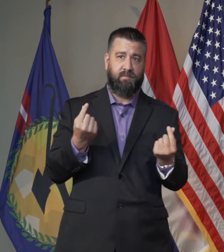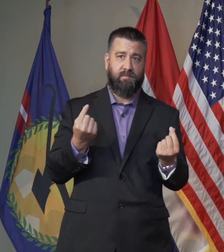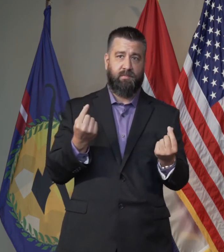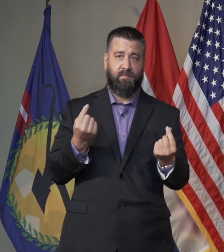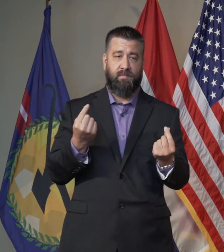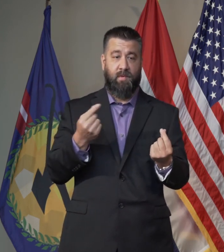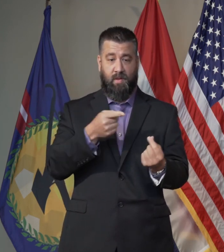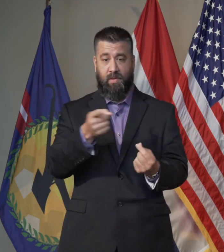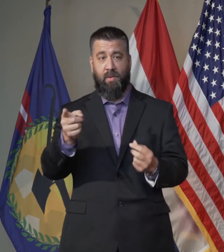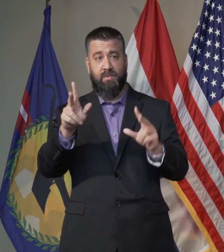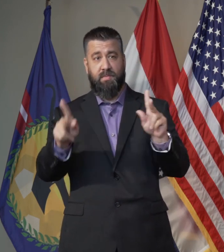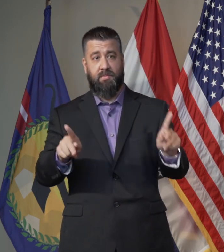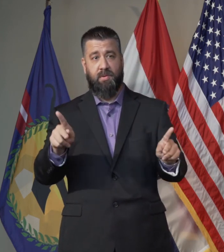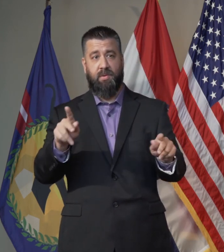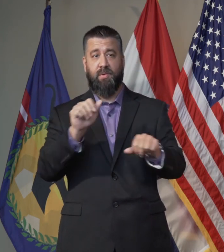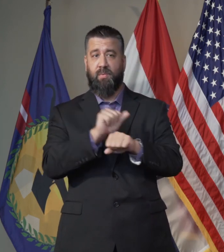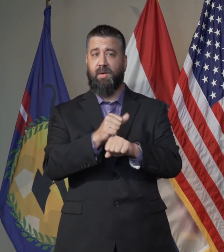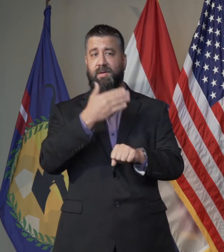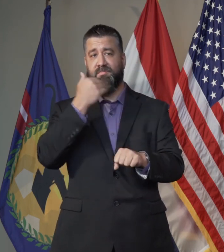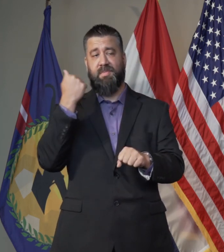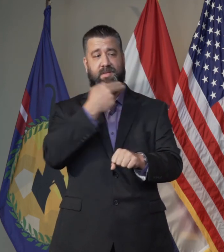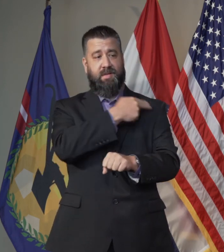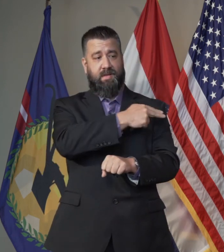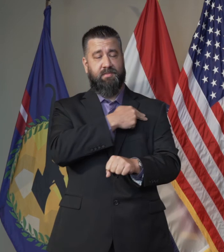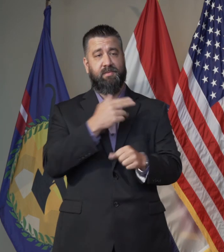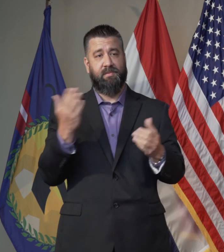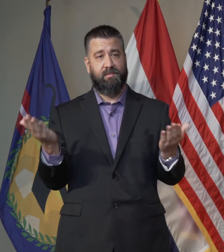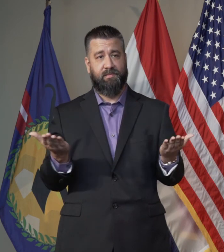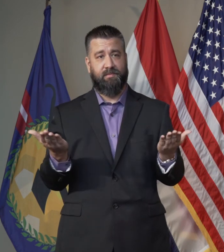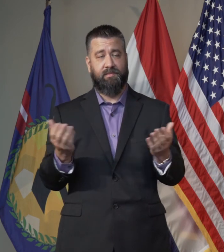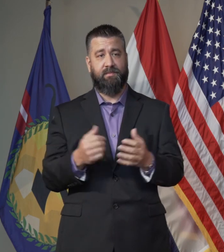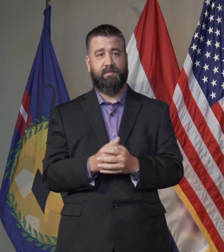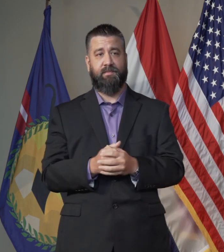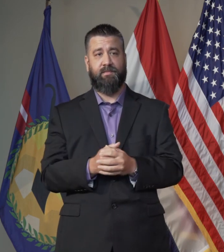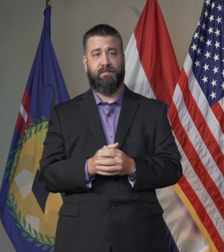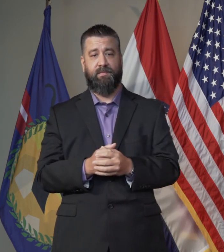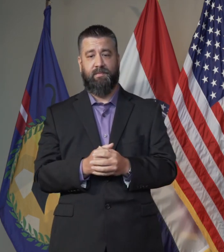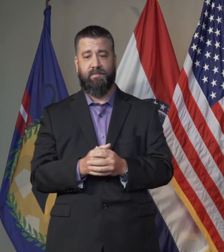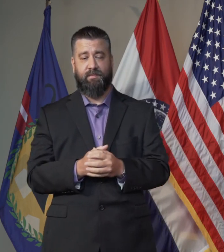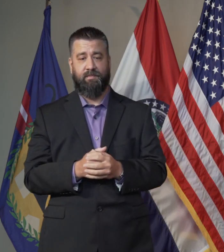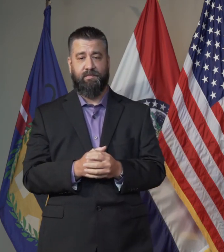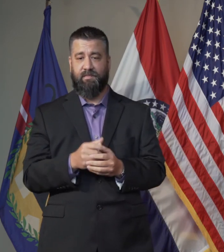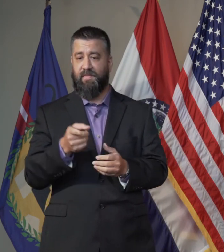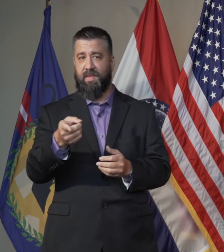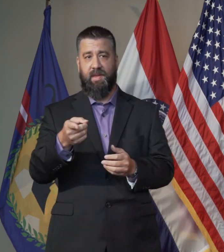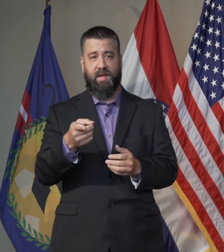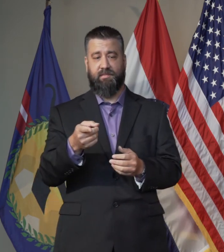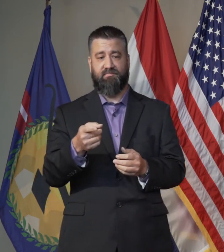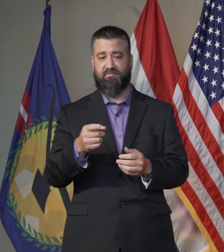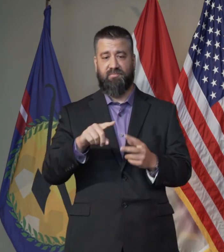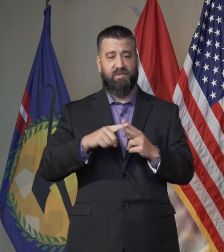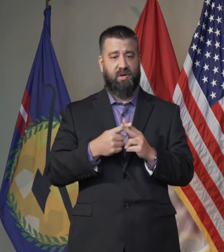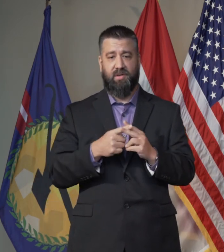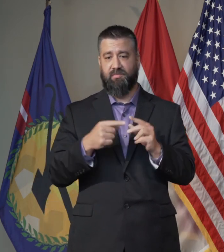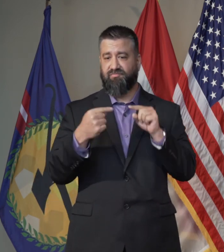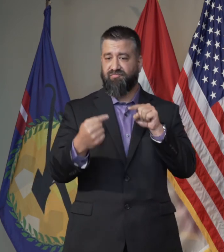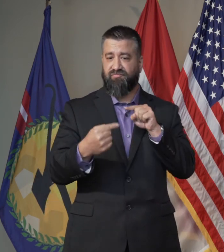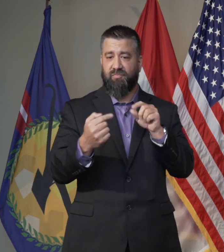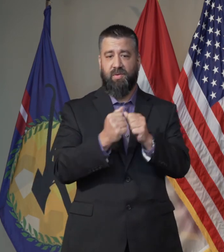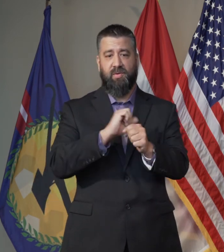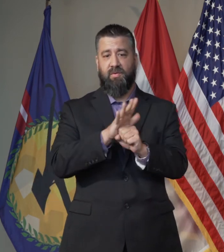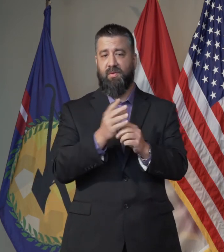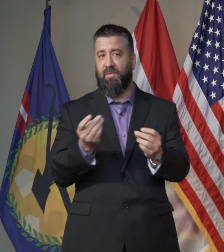of the most successful and the best hospitals in the country. They're at the forefront of the battle, and they see how this virus